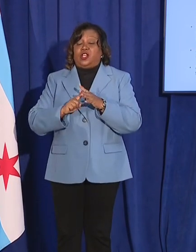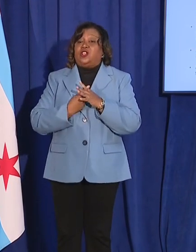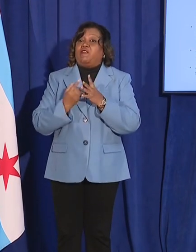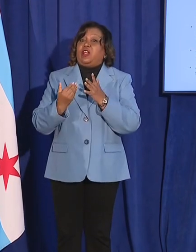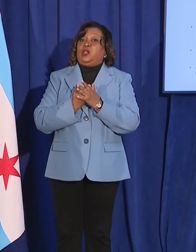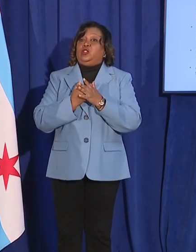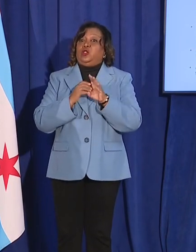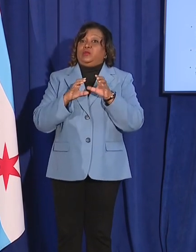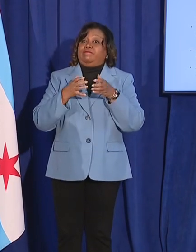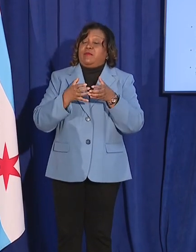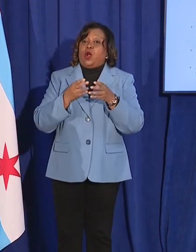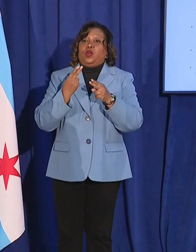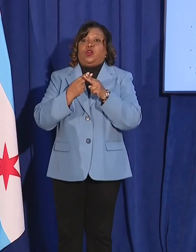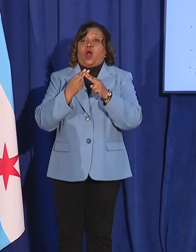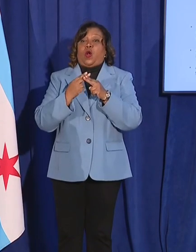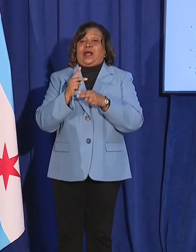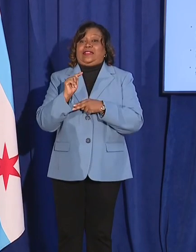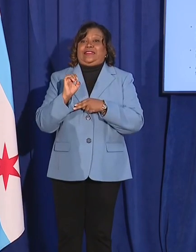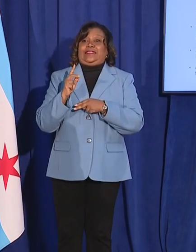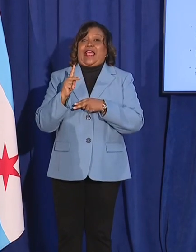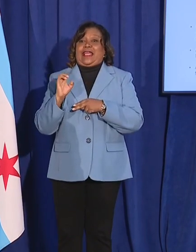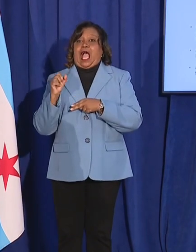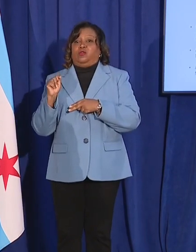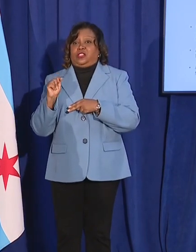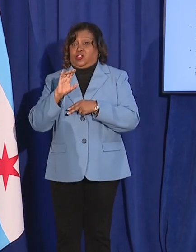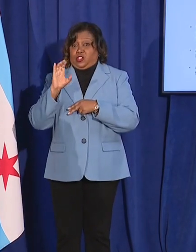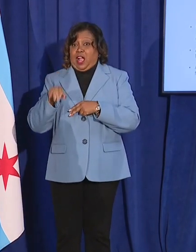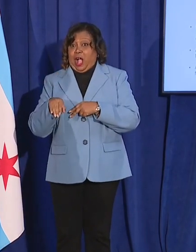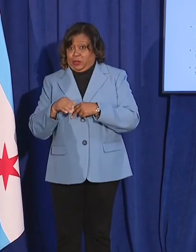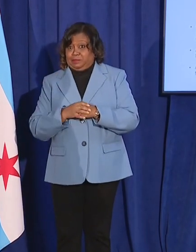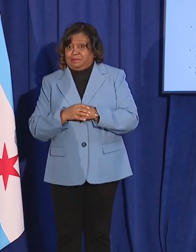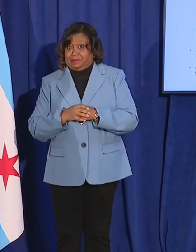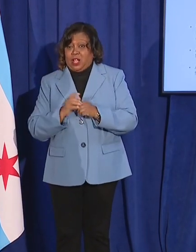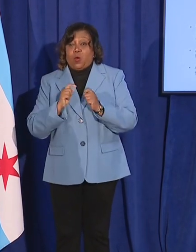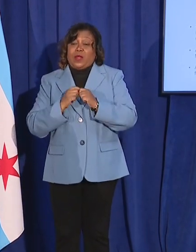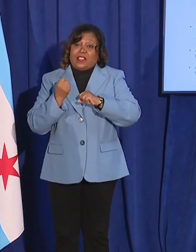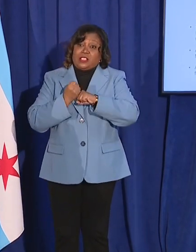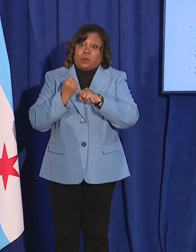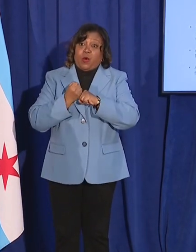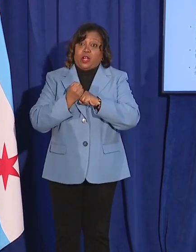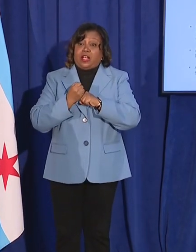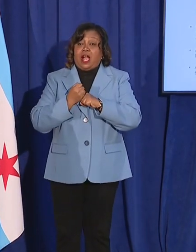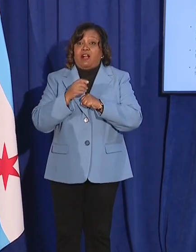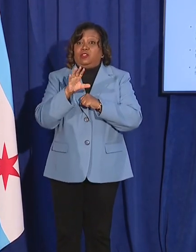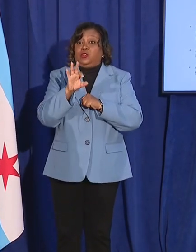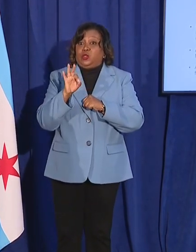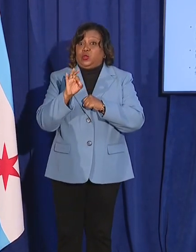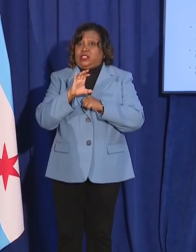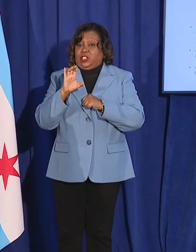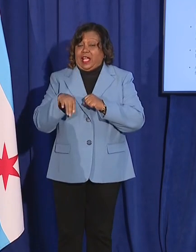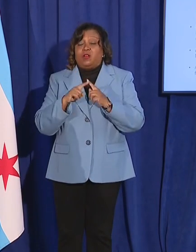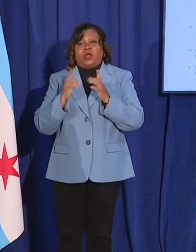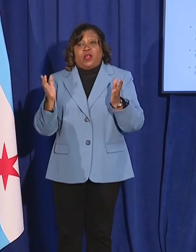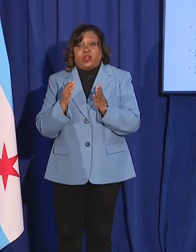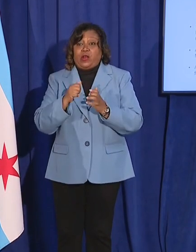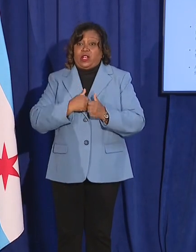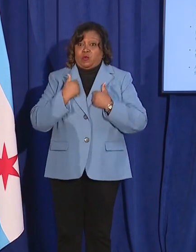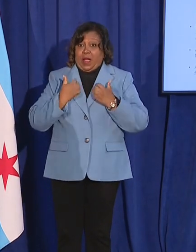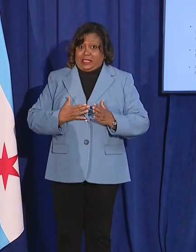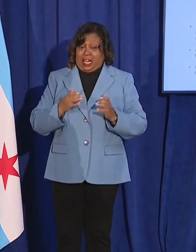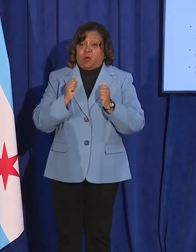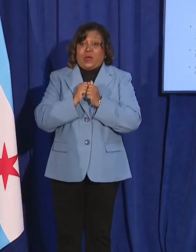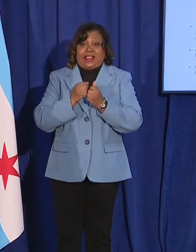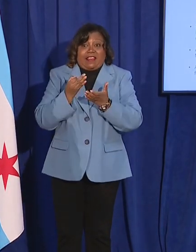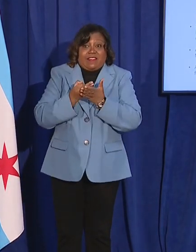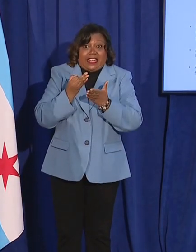new campaign called Takeout Chicago. With the support of Choose Chicago, we will be encouraging residents